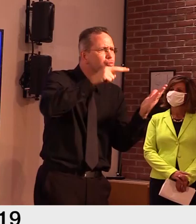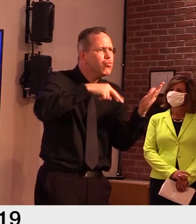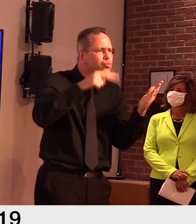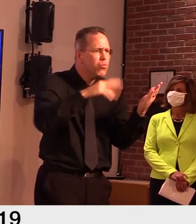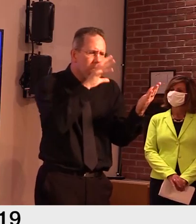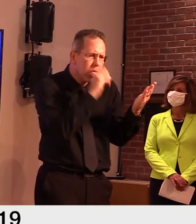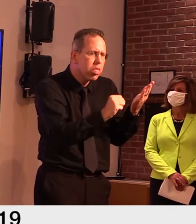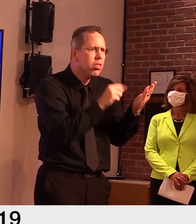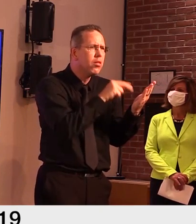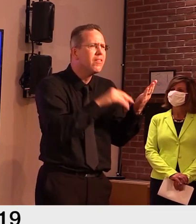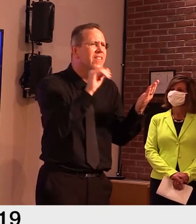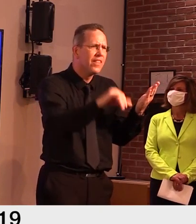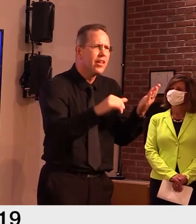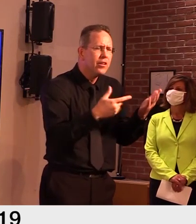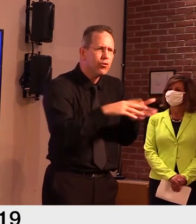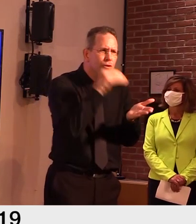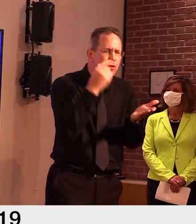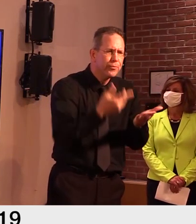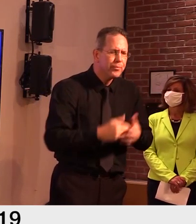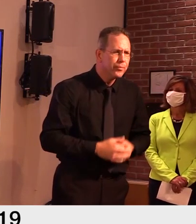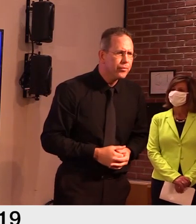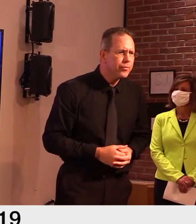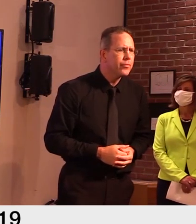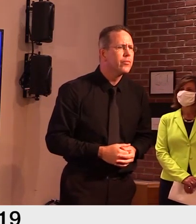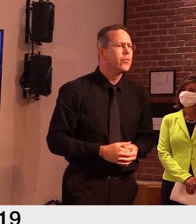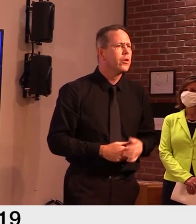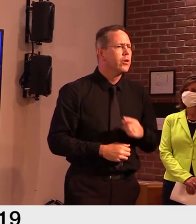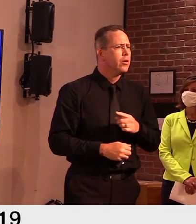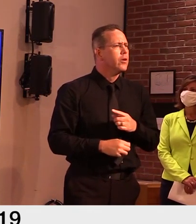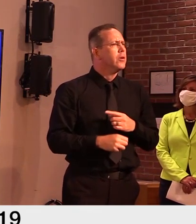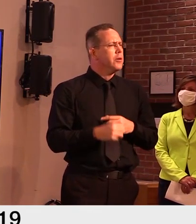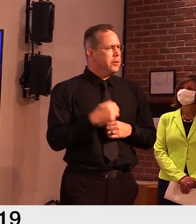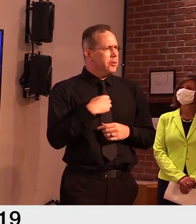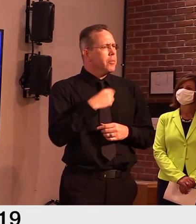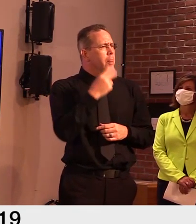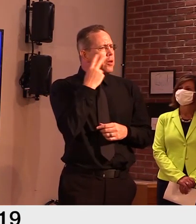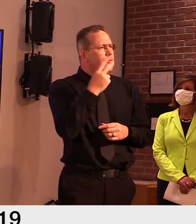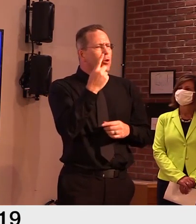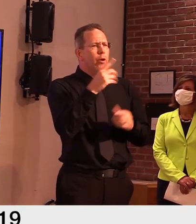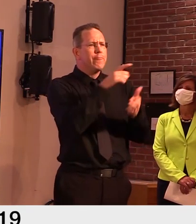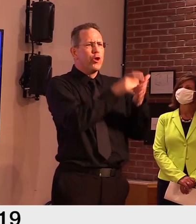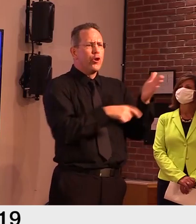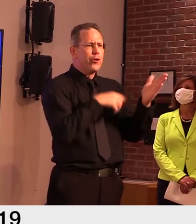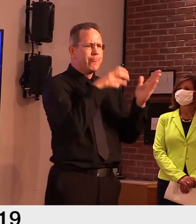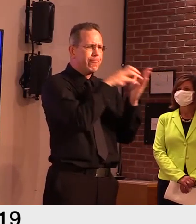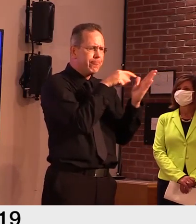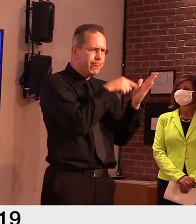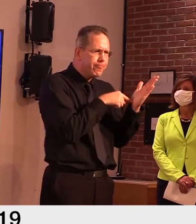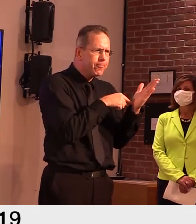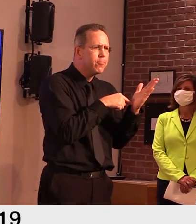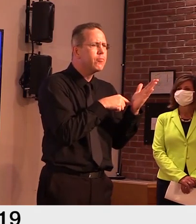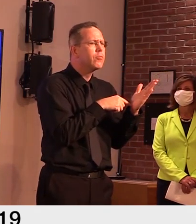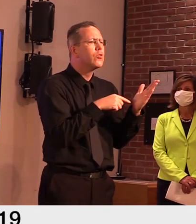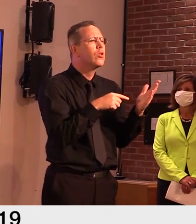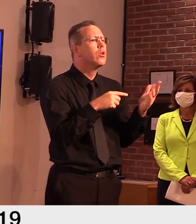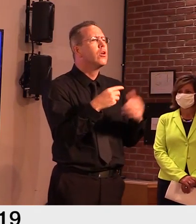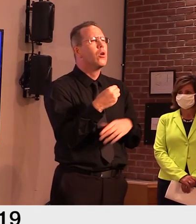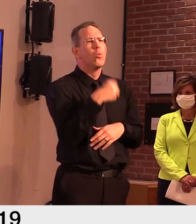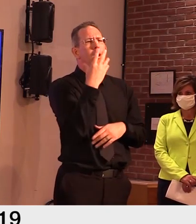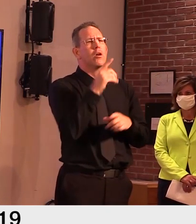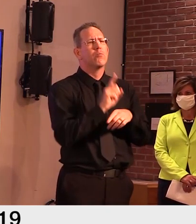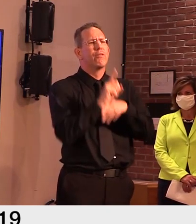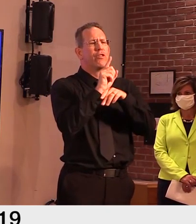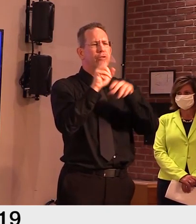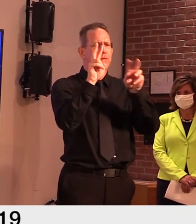brief blurb on a web search can tell you, but really seeing the cultural significance. I once heard